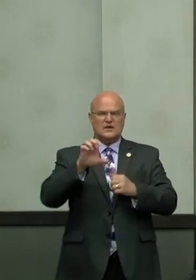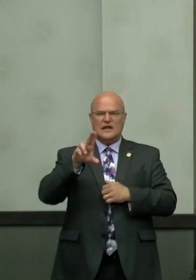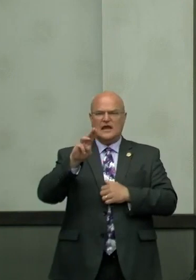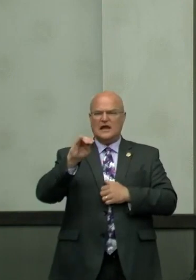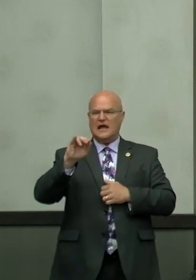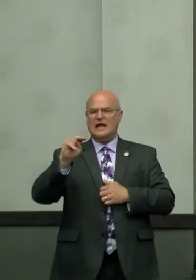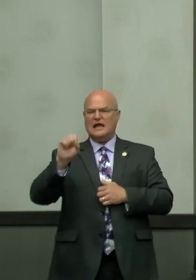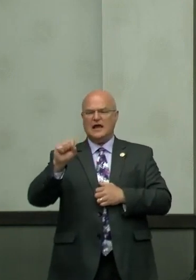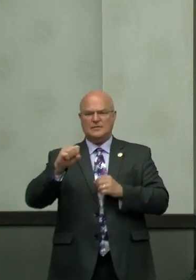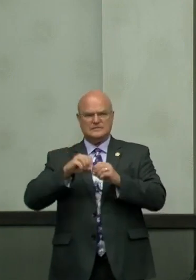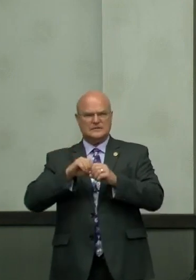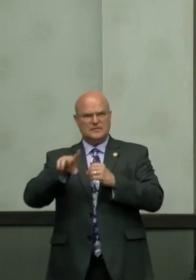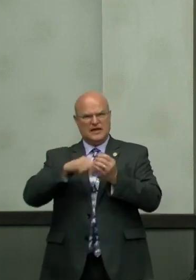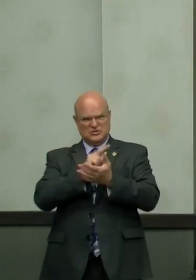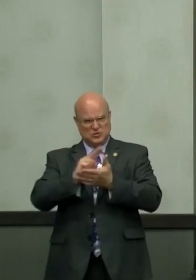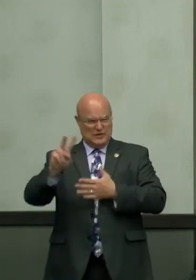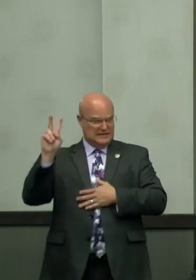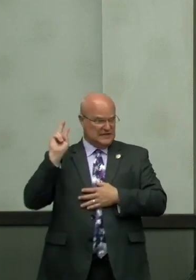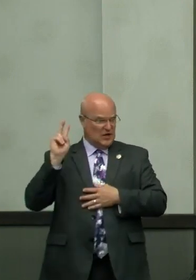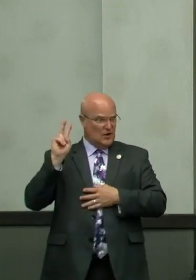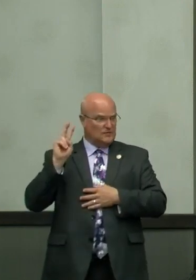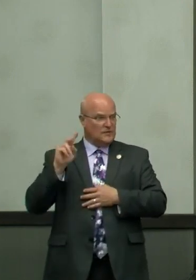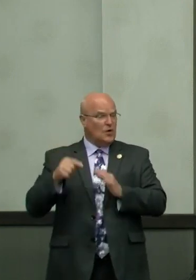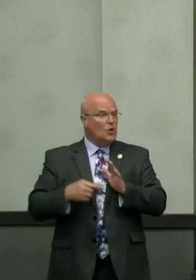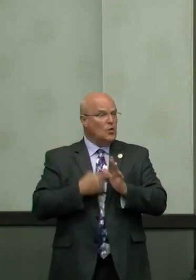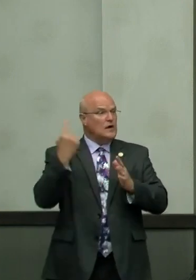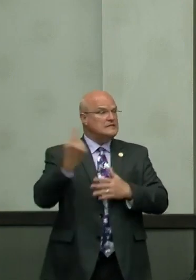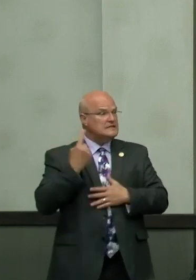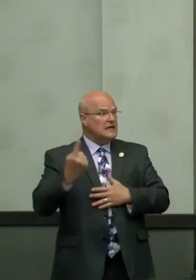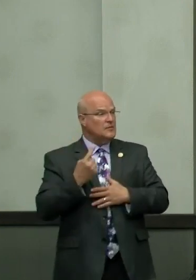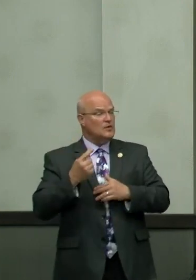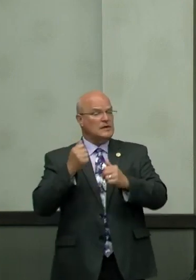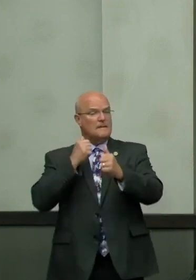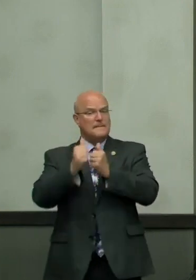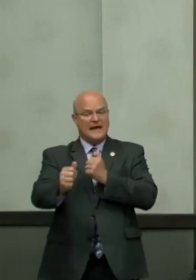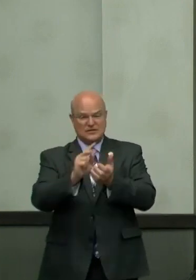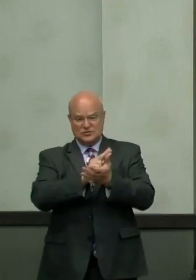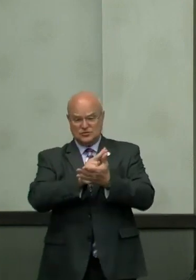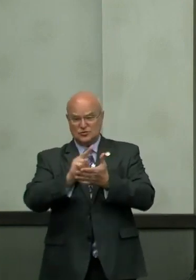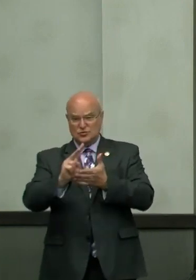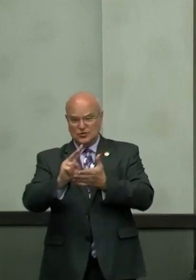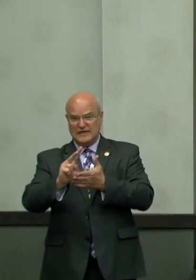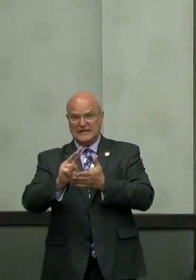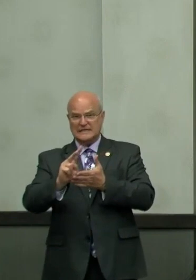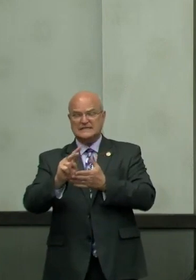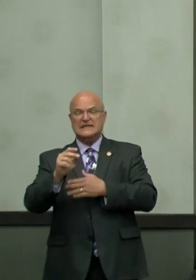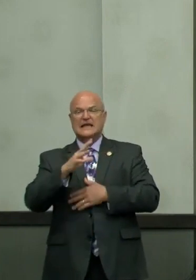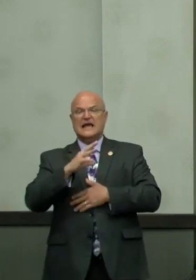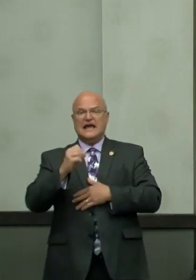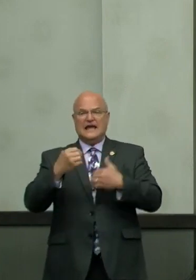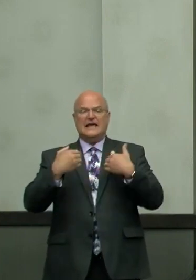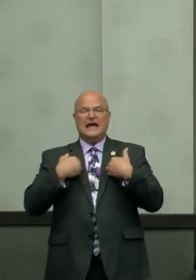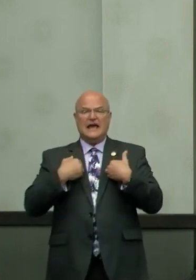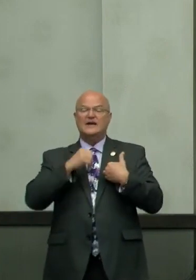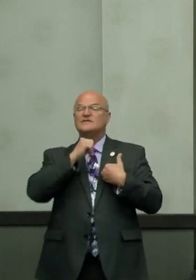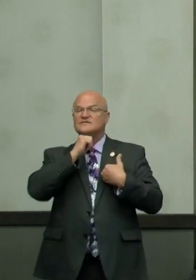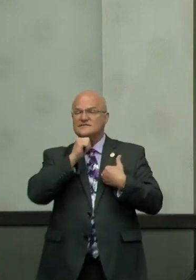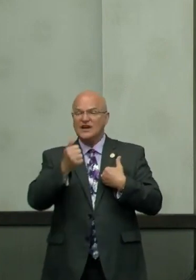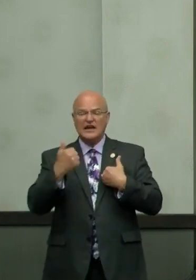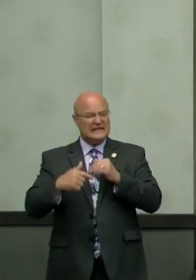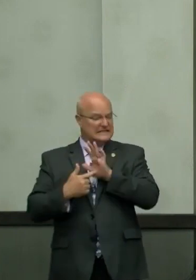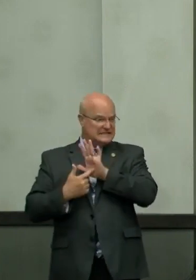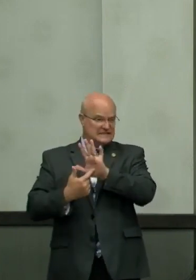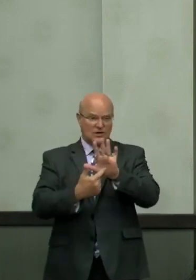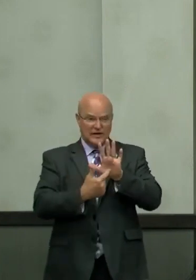Cummins outbreak about 2 weeks ago. Once someone has gone past 2 weeks and have not having